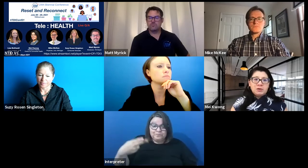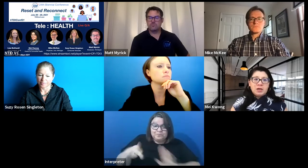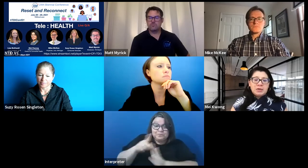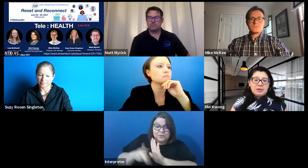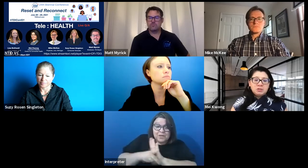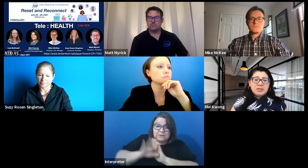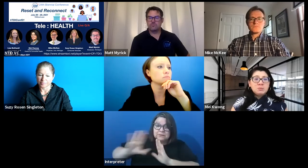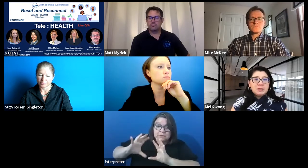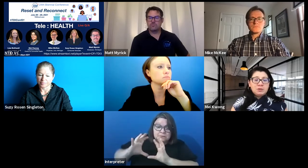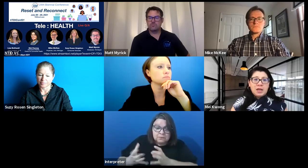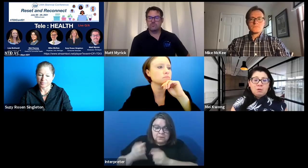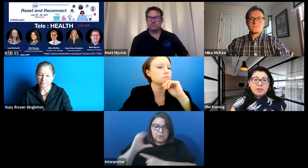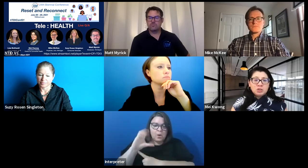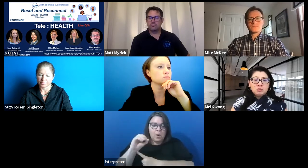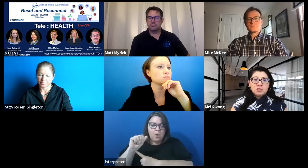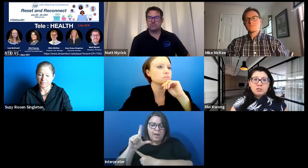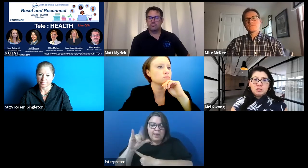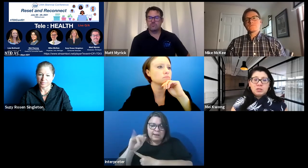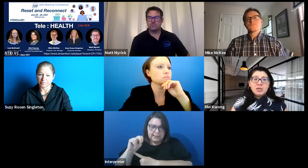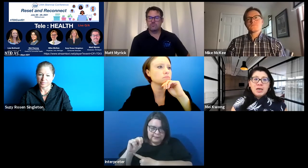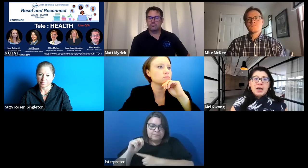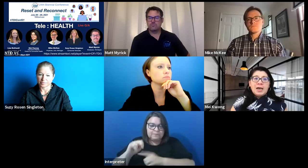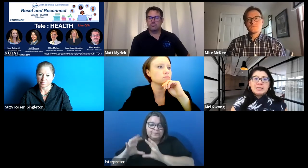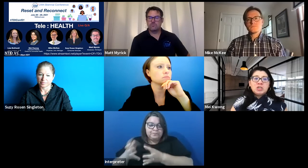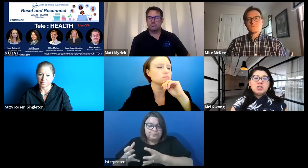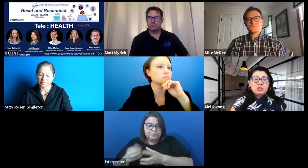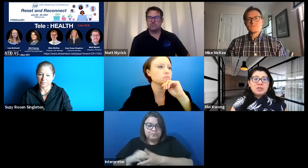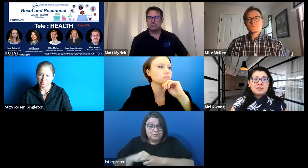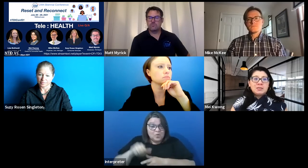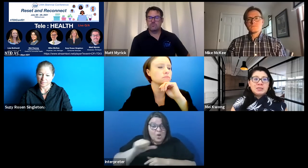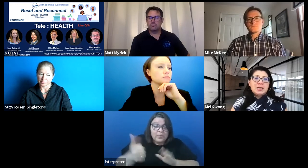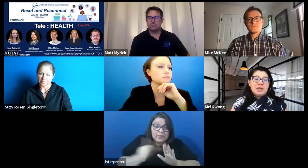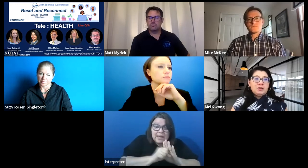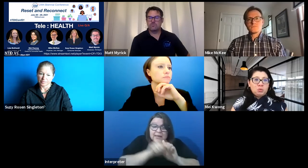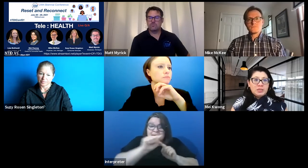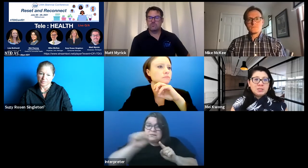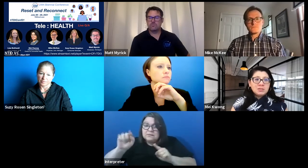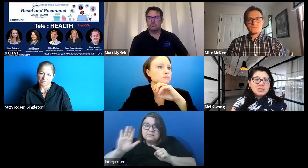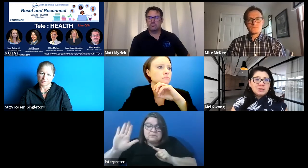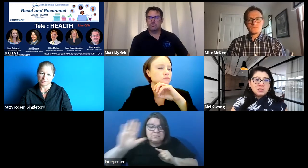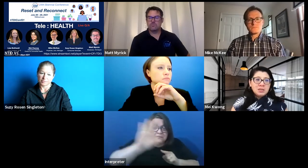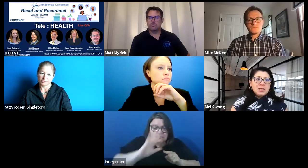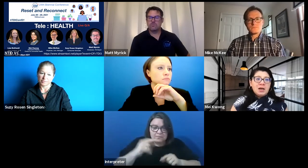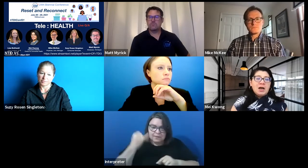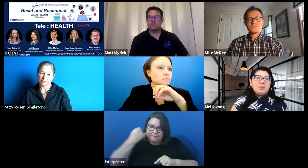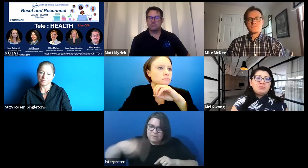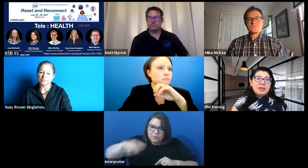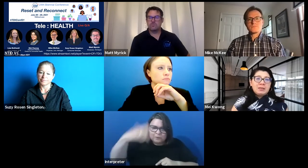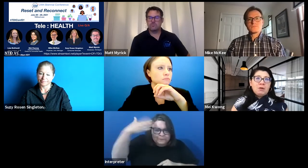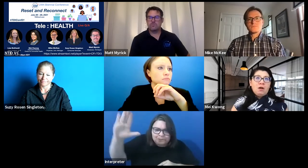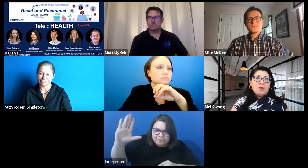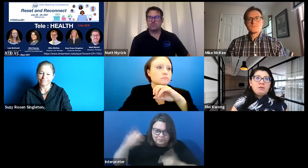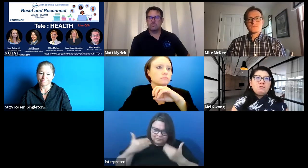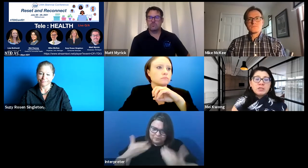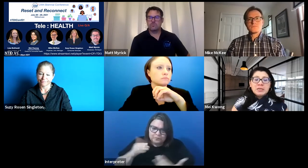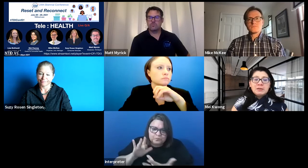things going on in other states, but if you're not quite sure where to look, I suggest you reach out to the telehealth resource centers.